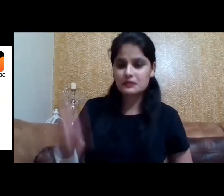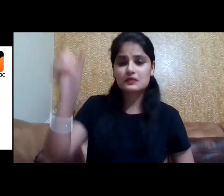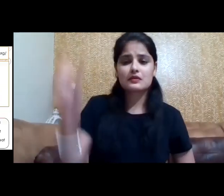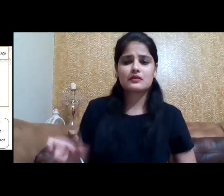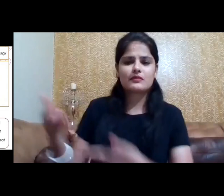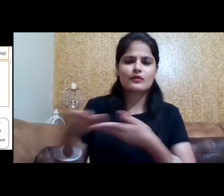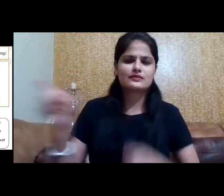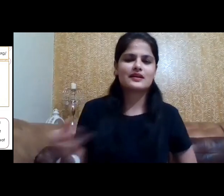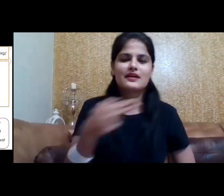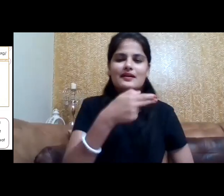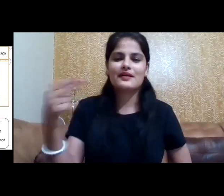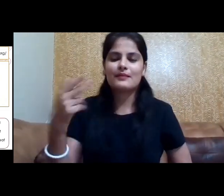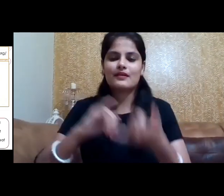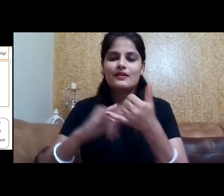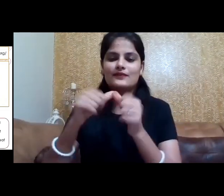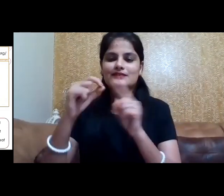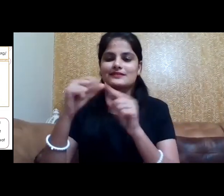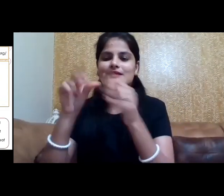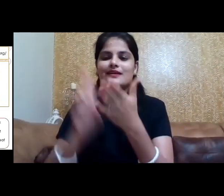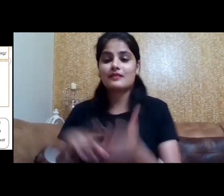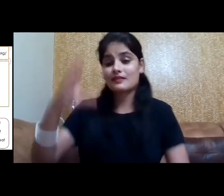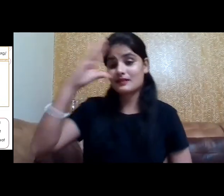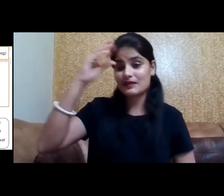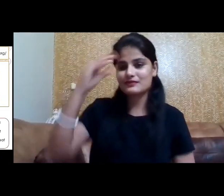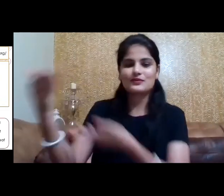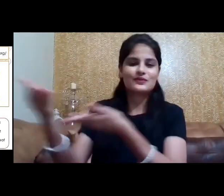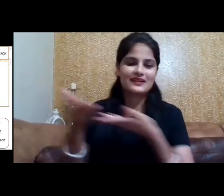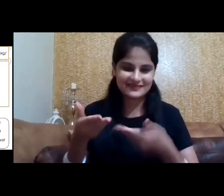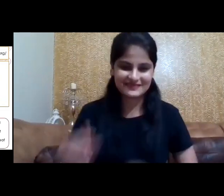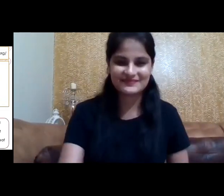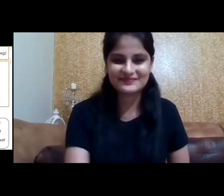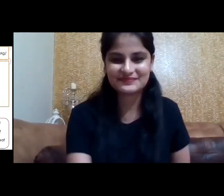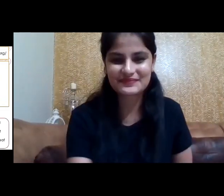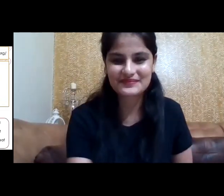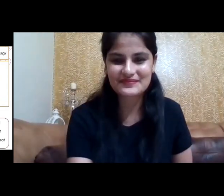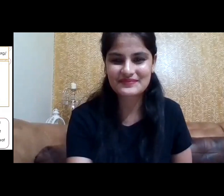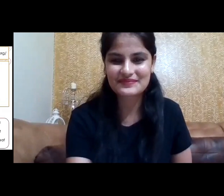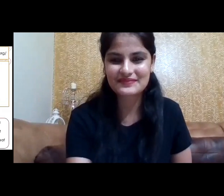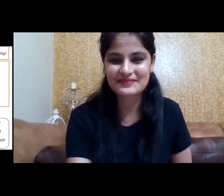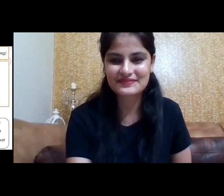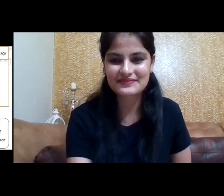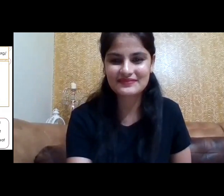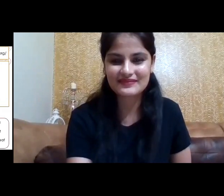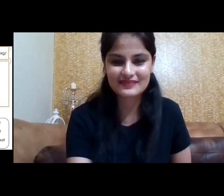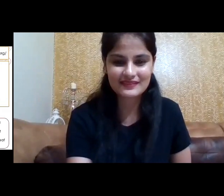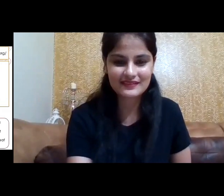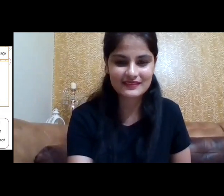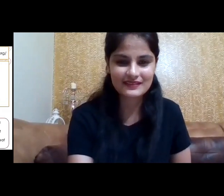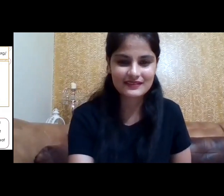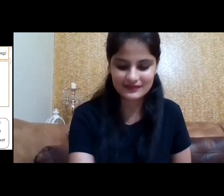from Haryana Welfare Society for Persons with Speech and Hearing Impairment. I would like to welcome